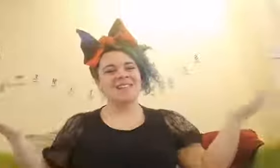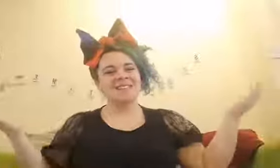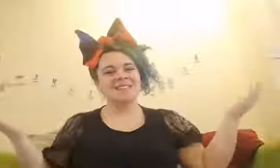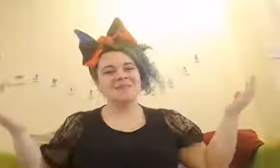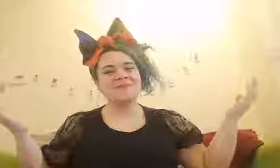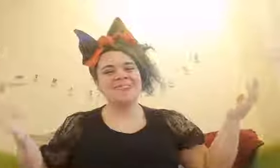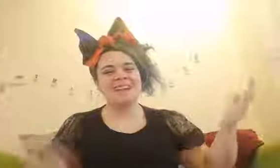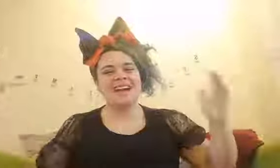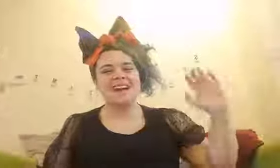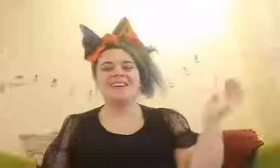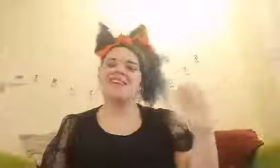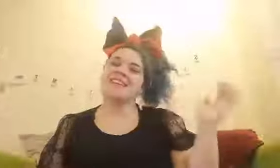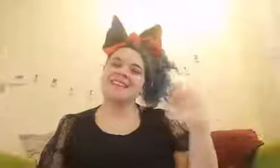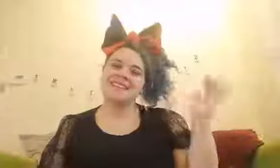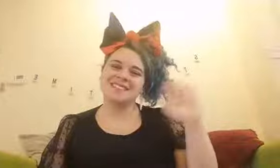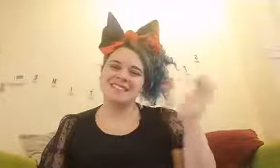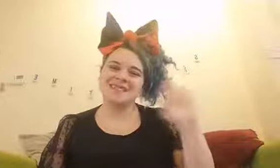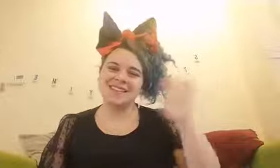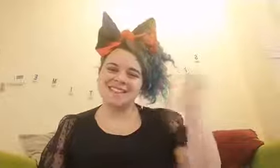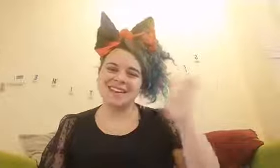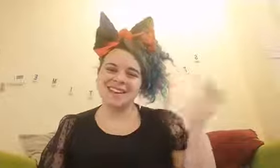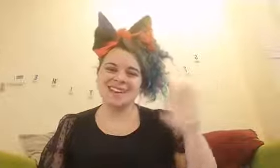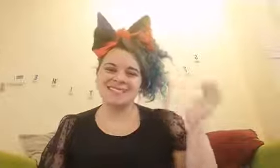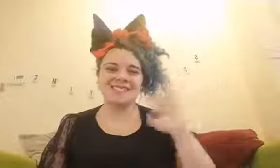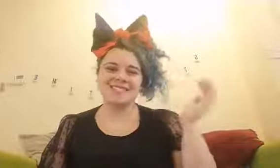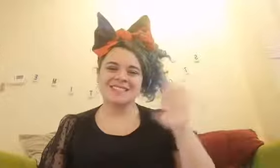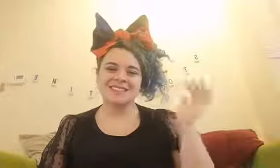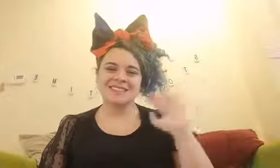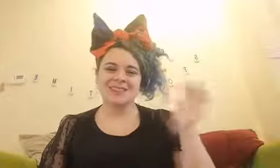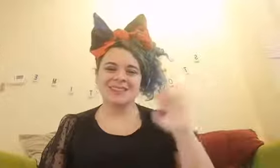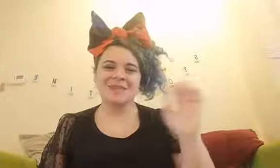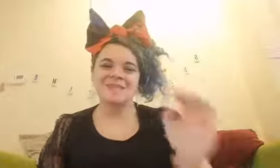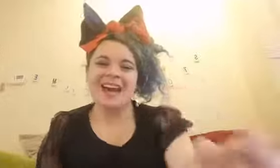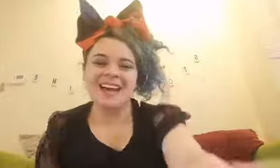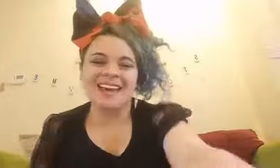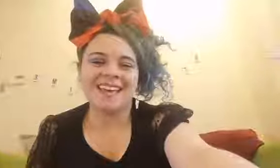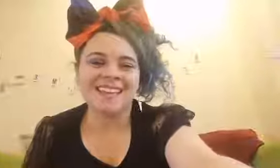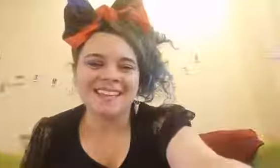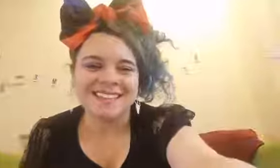stop the feed now. Thank you so much, and I will see you soon. Bye.